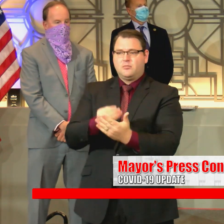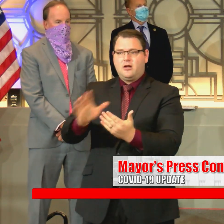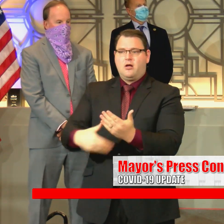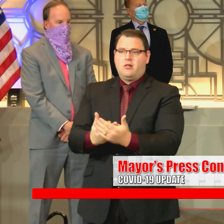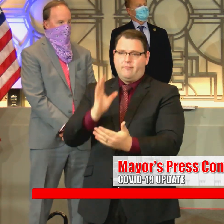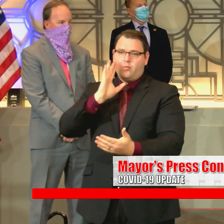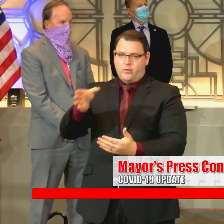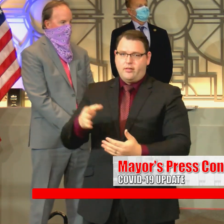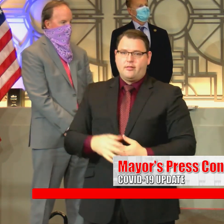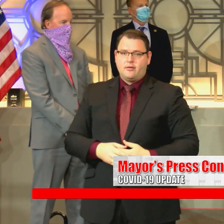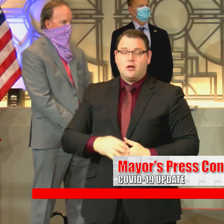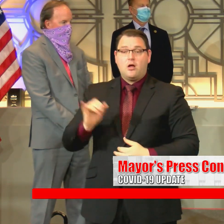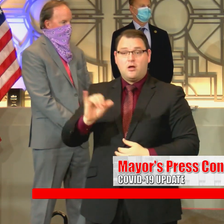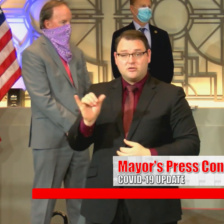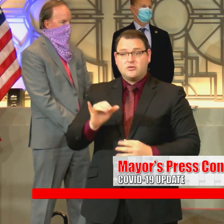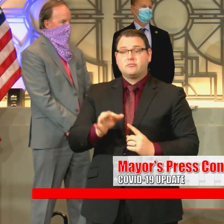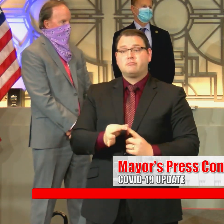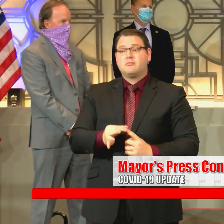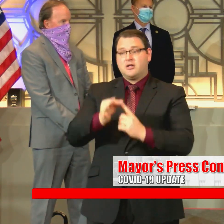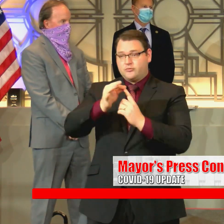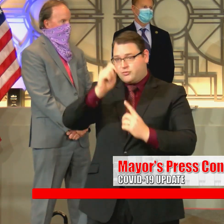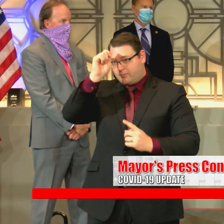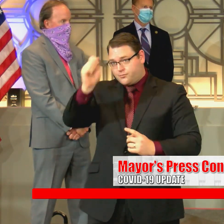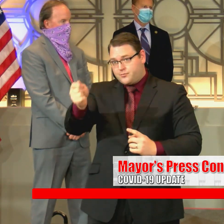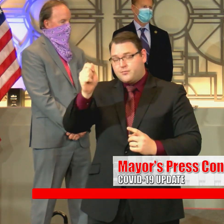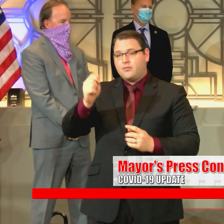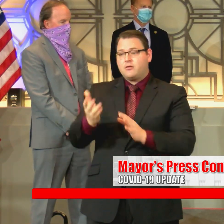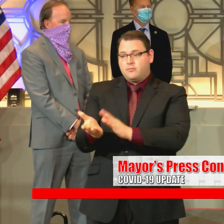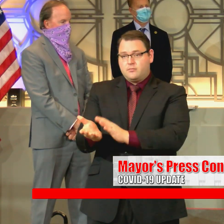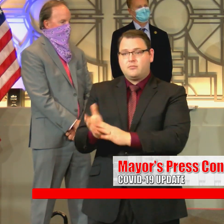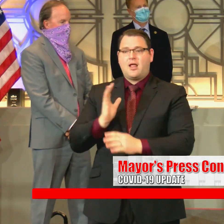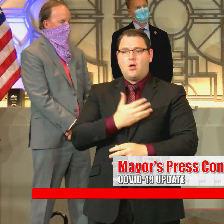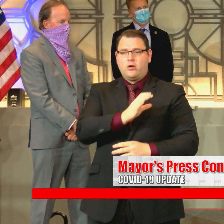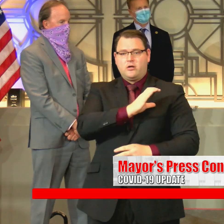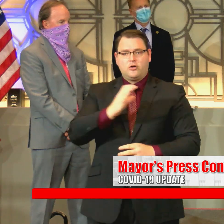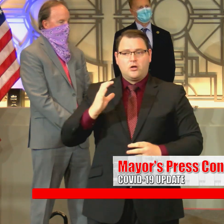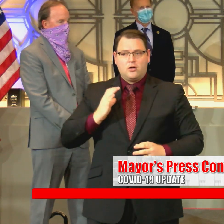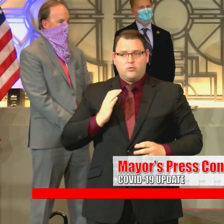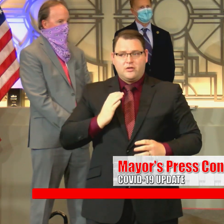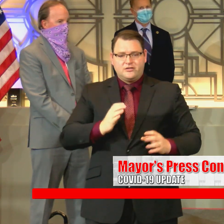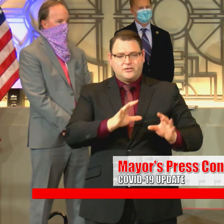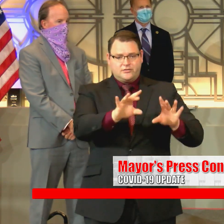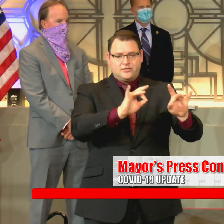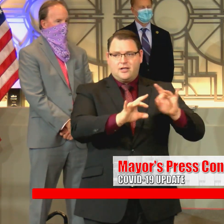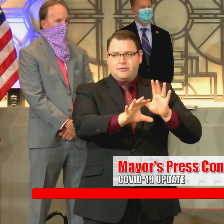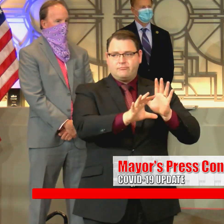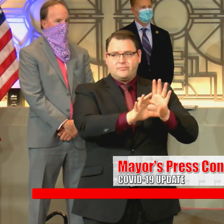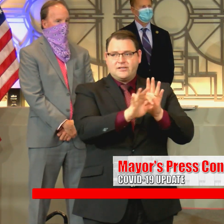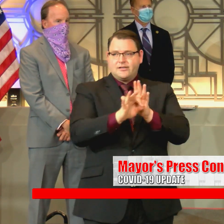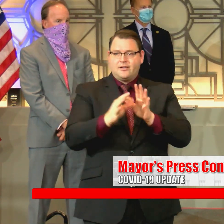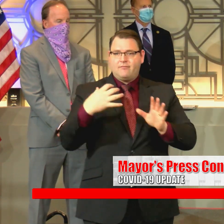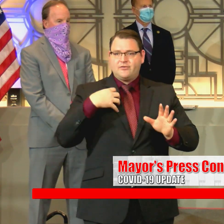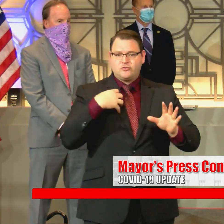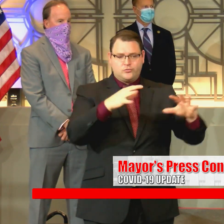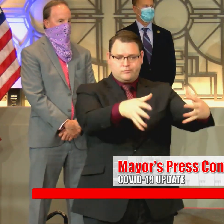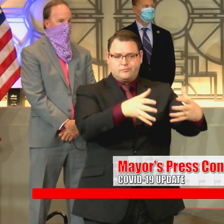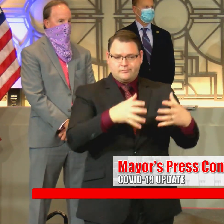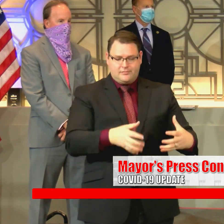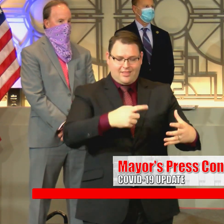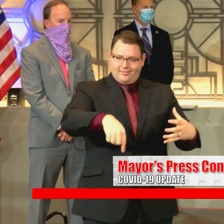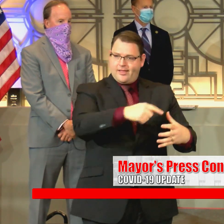special credit and acknowledgement to our congressional delegation. I want to thank them. They were very, very